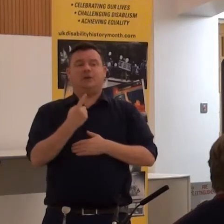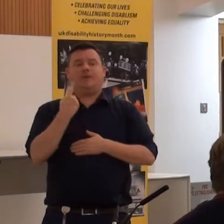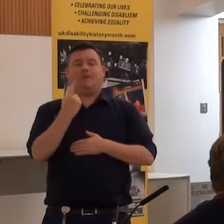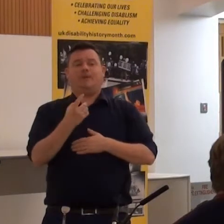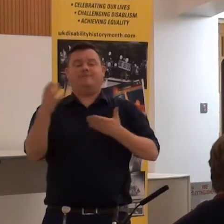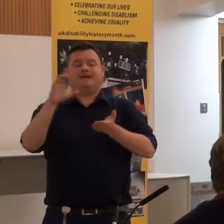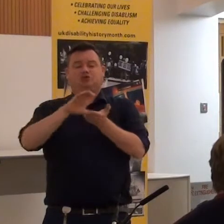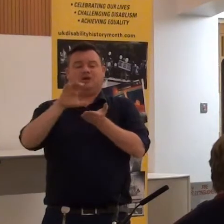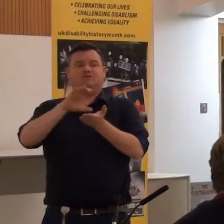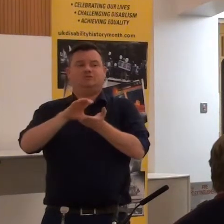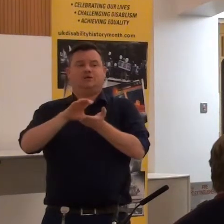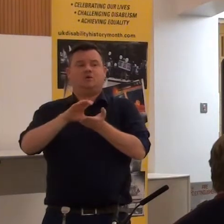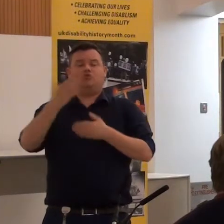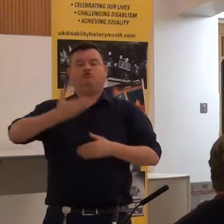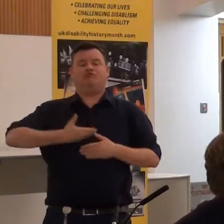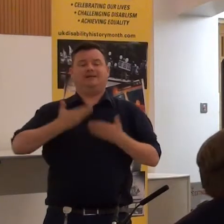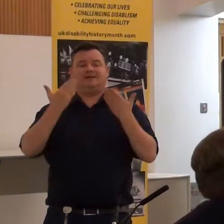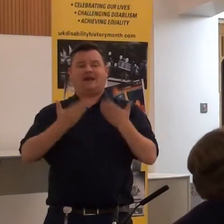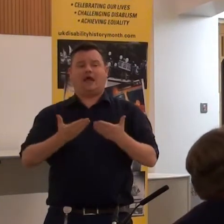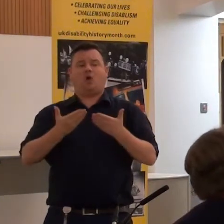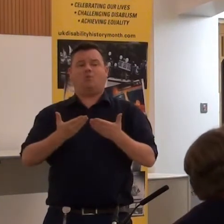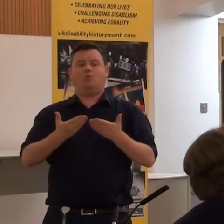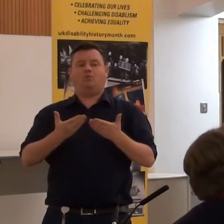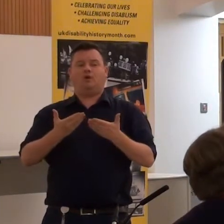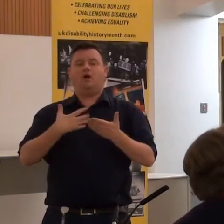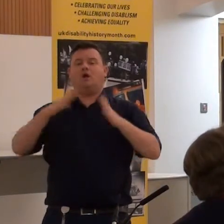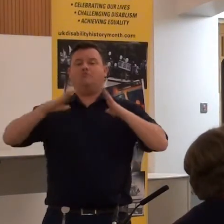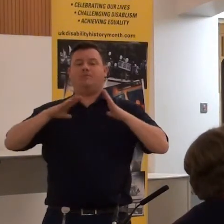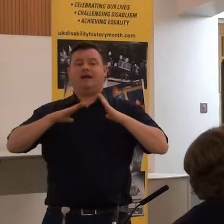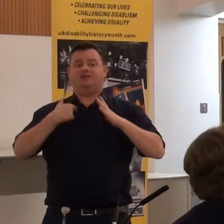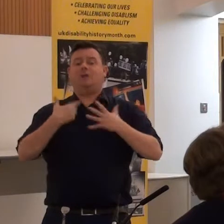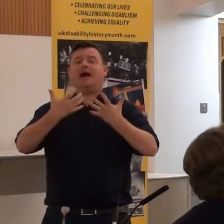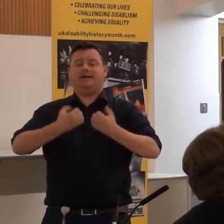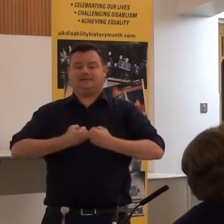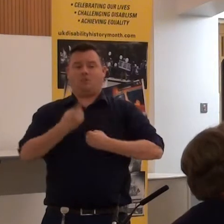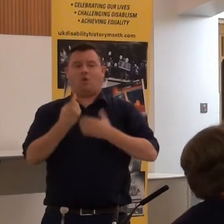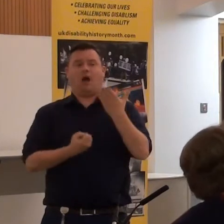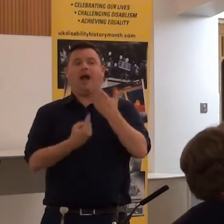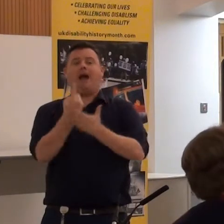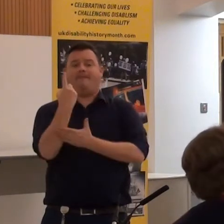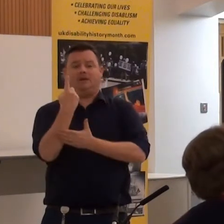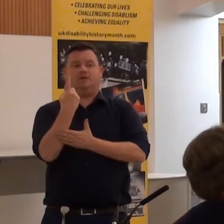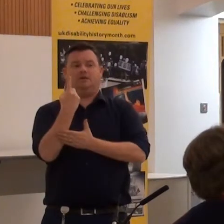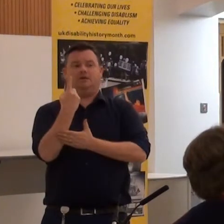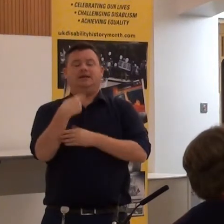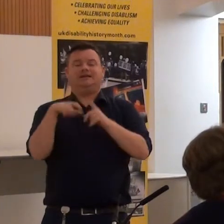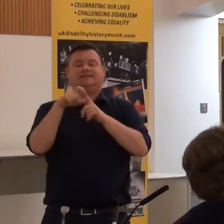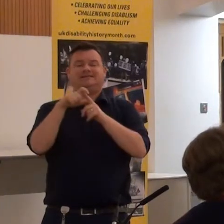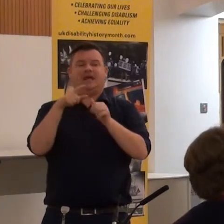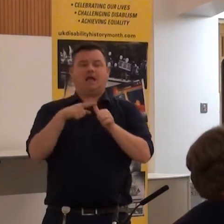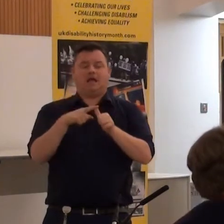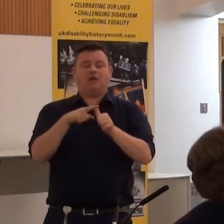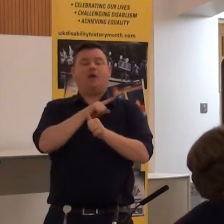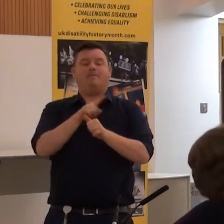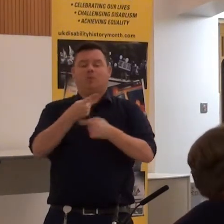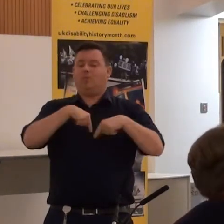with Rights Now, who were prepared to accept what was being offered in the Disability Discrimination Act, where most of us were not,